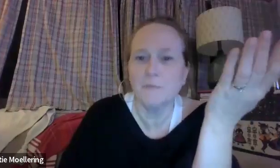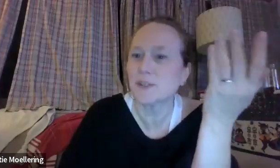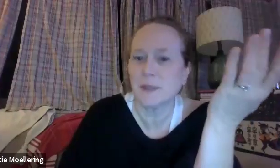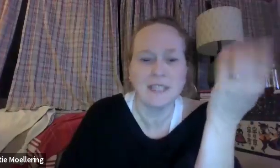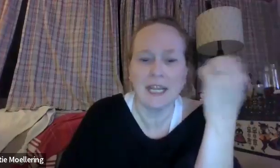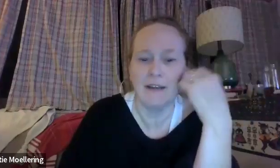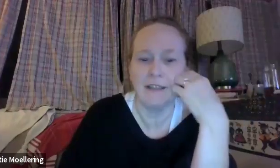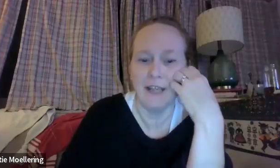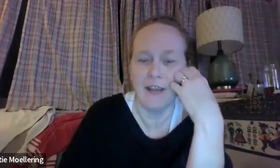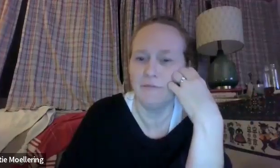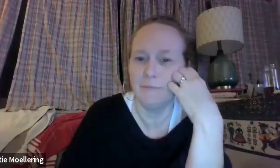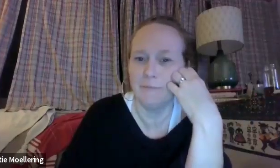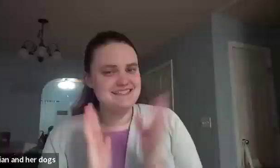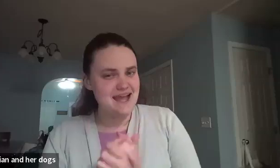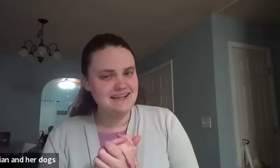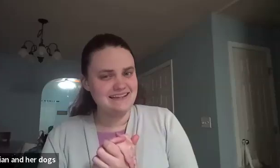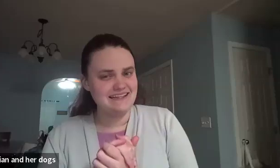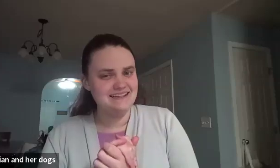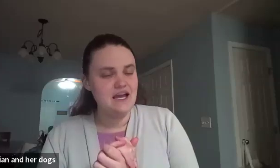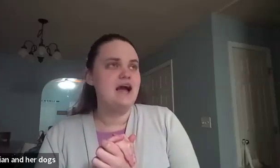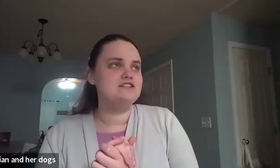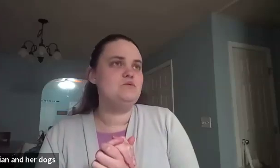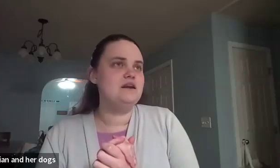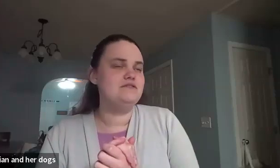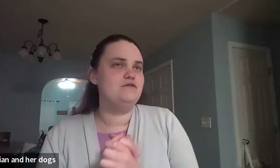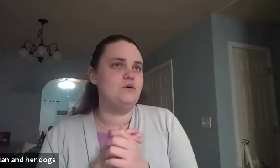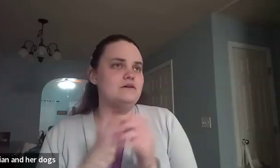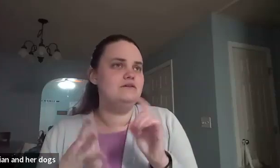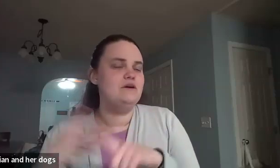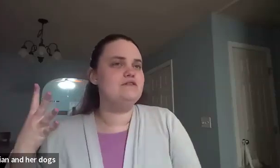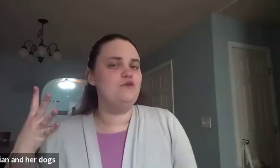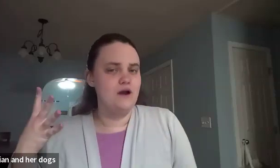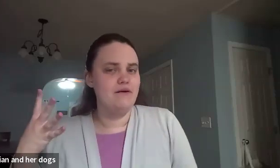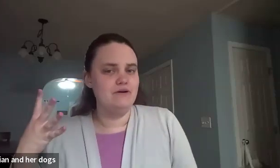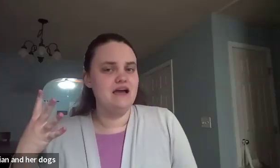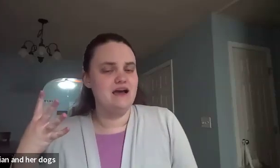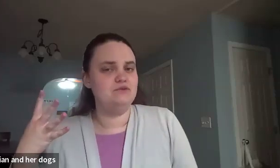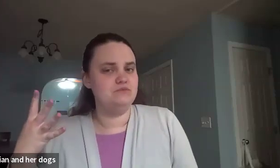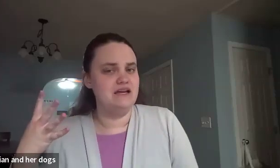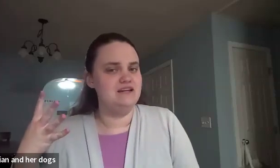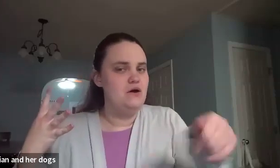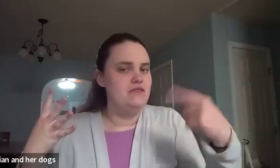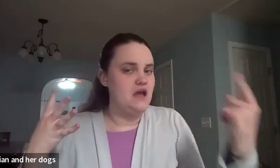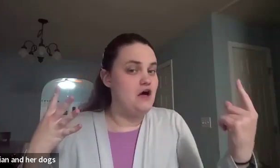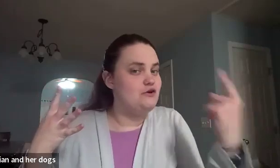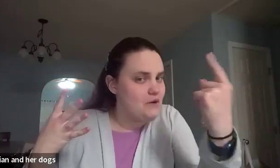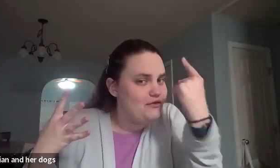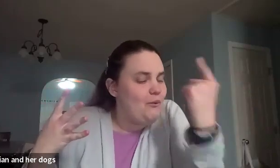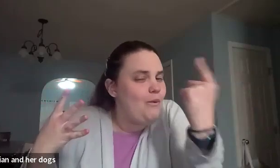with spontaneity, you know? exactly. Actually, one of the 4 had was planned. The other one, the